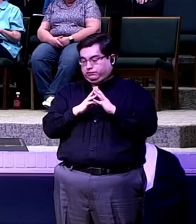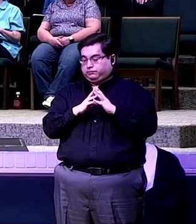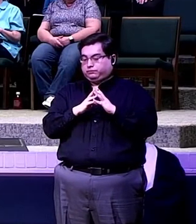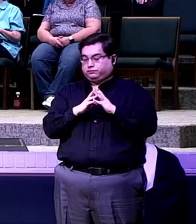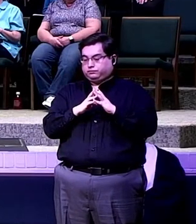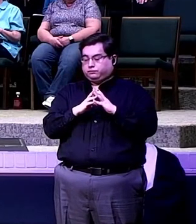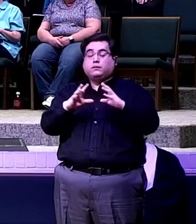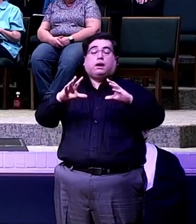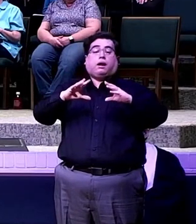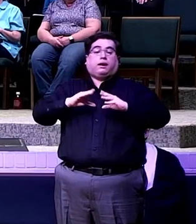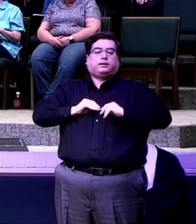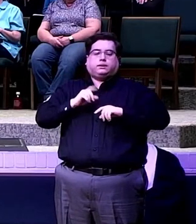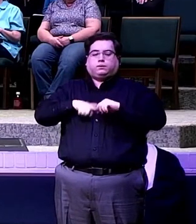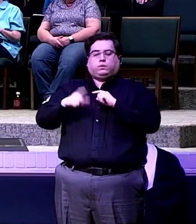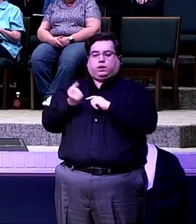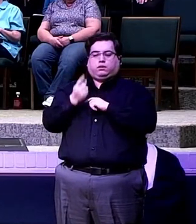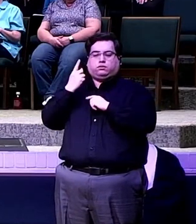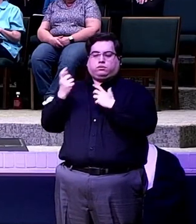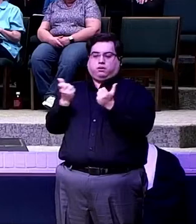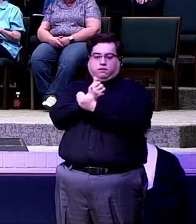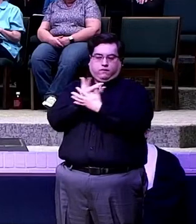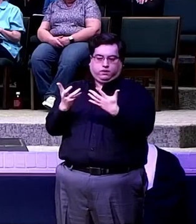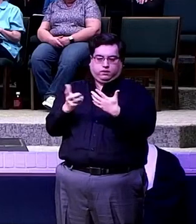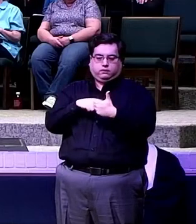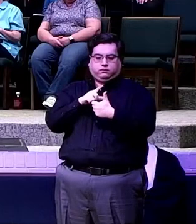not understanding.